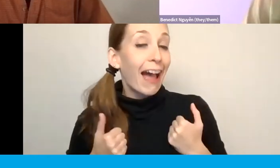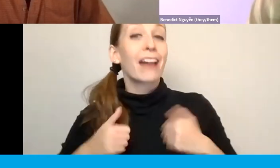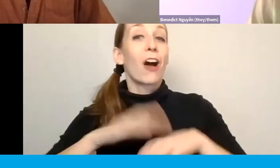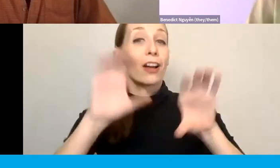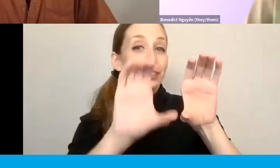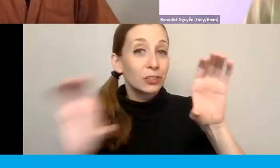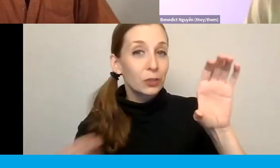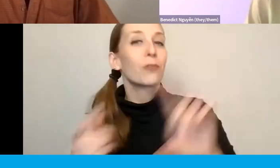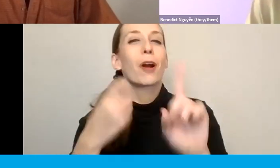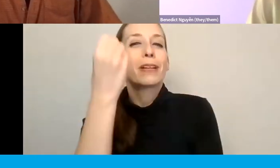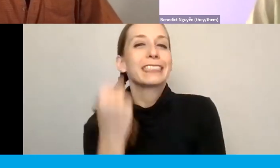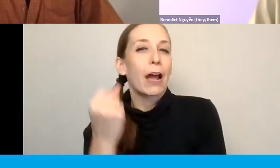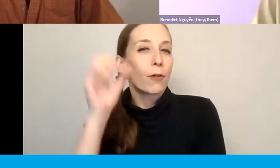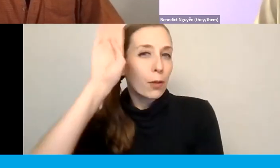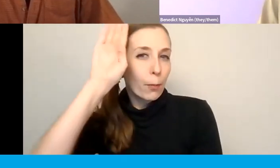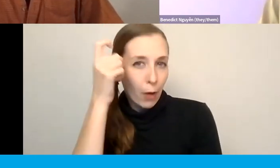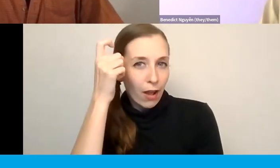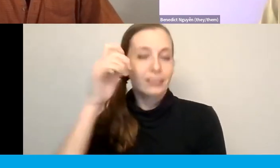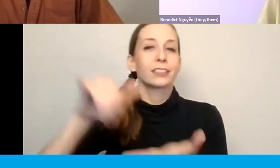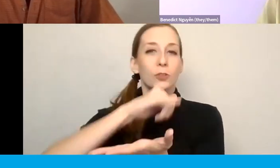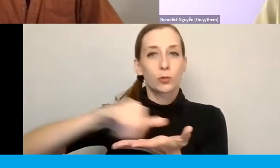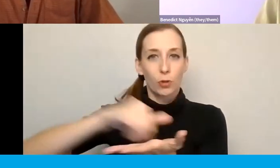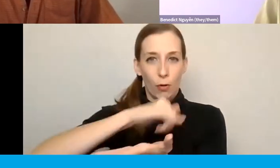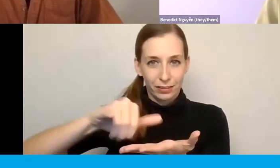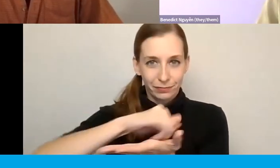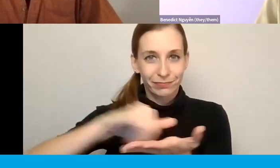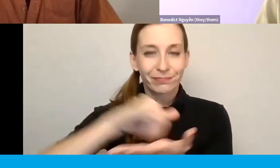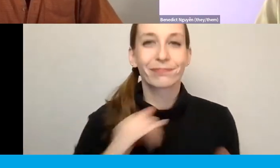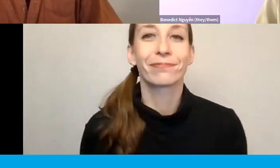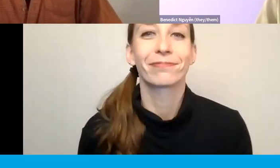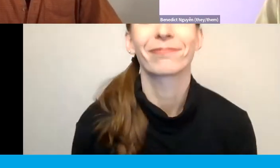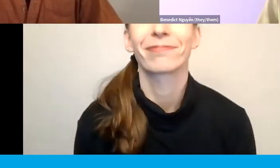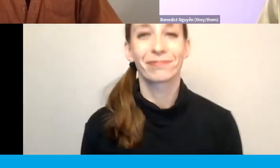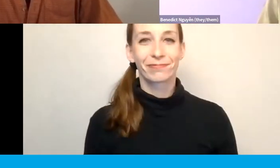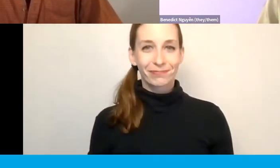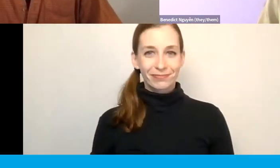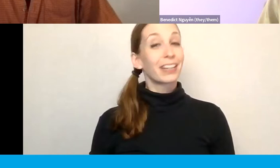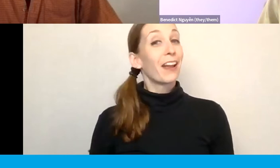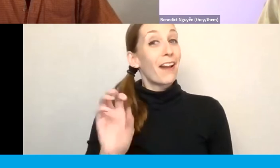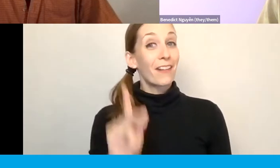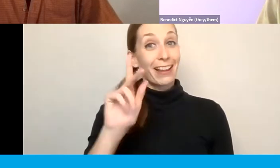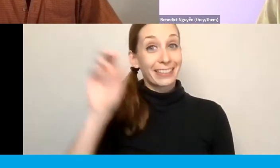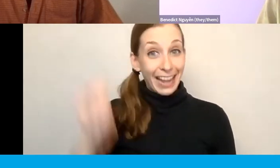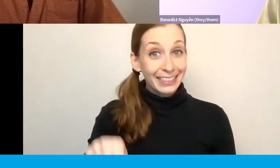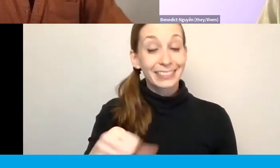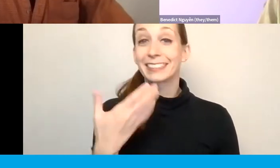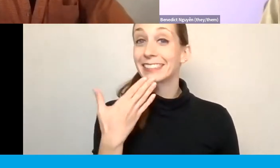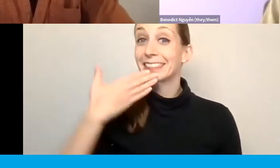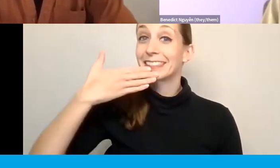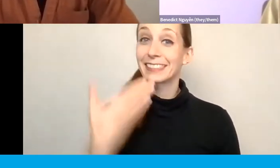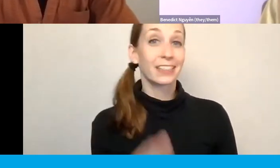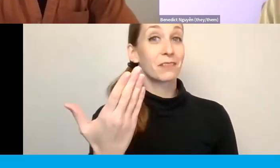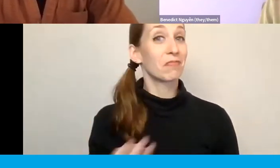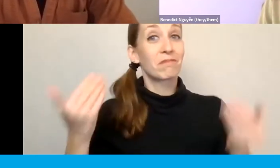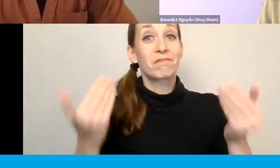York, Lenape and Wappinger lands. And yeah, let's talk about this